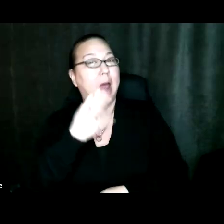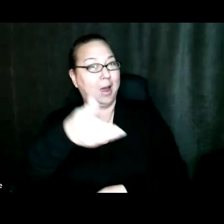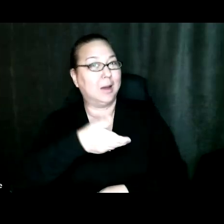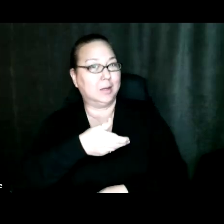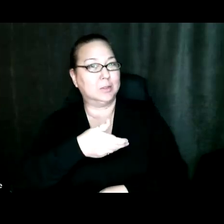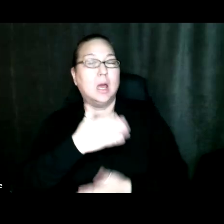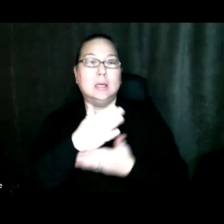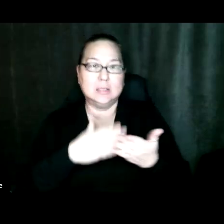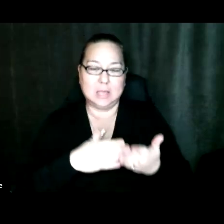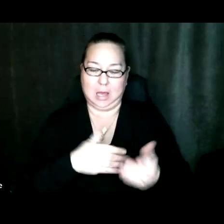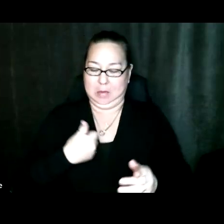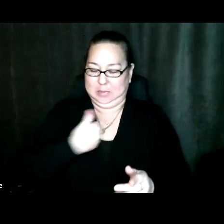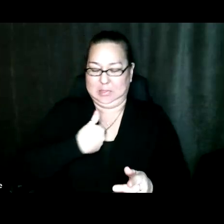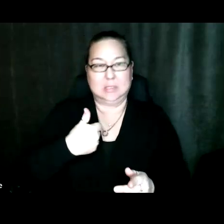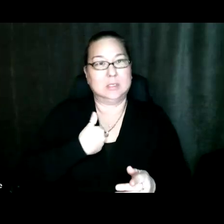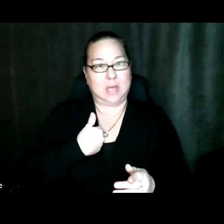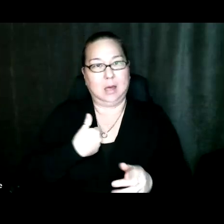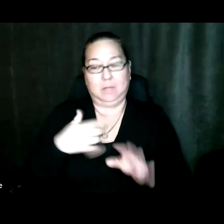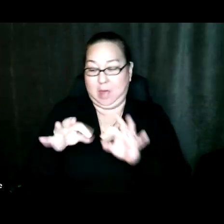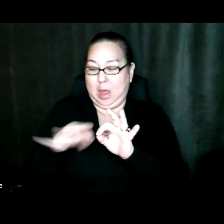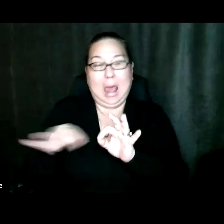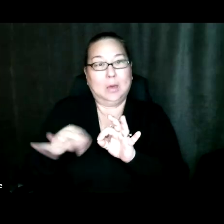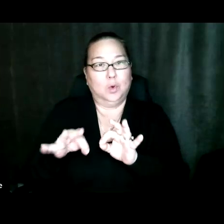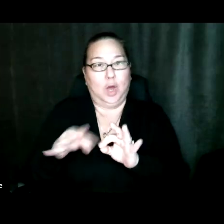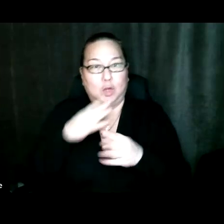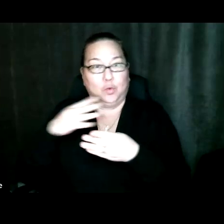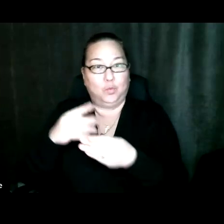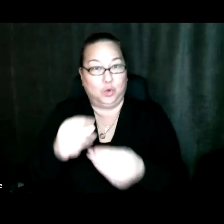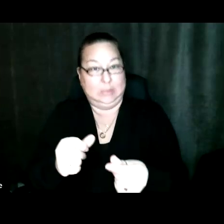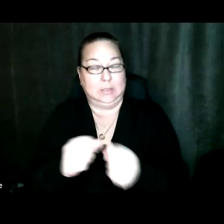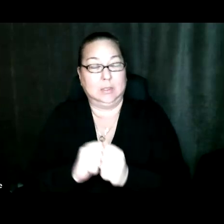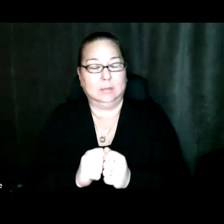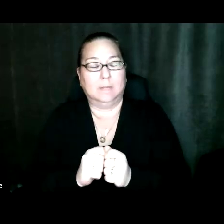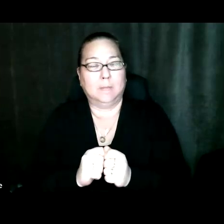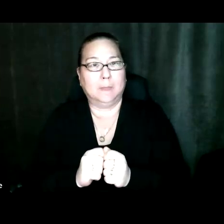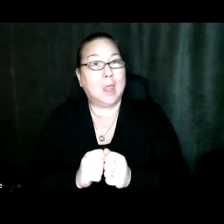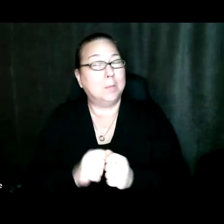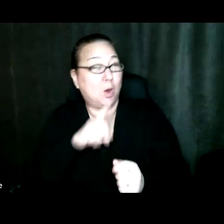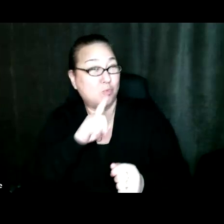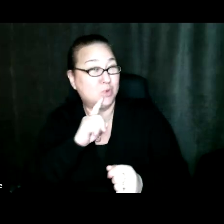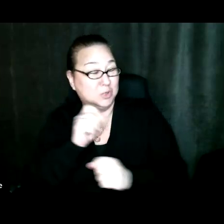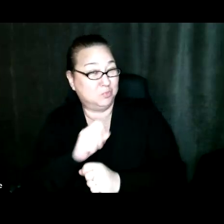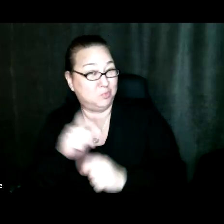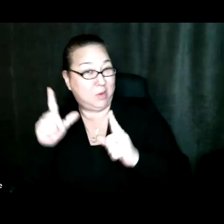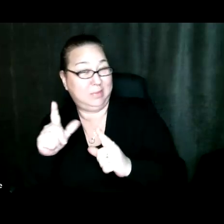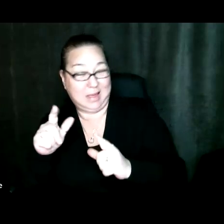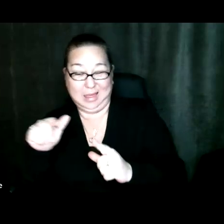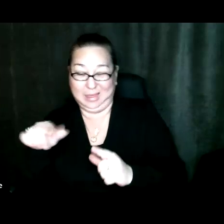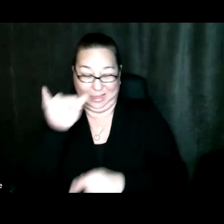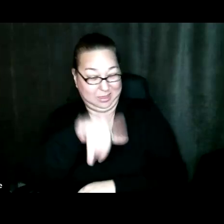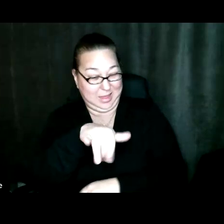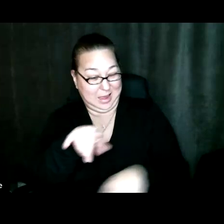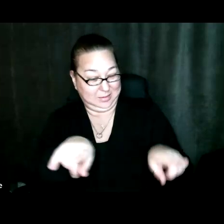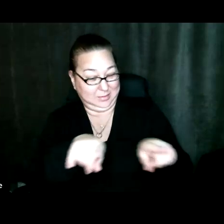have some self-reported language fluency. It is sadly ironic, however, that these same teachers will